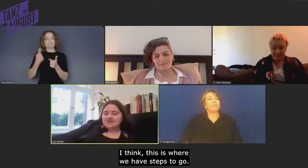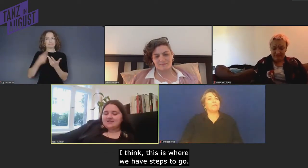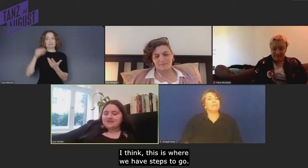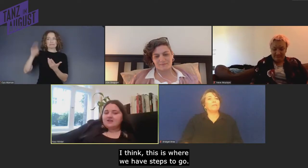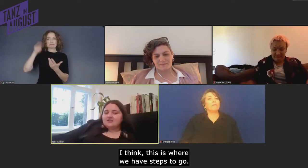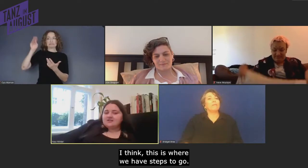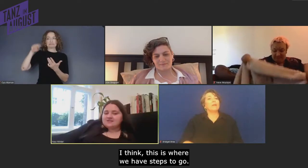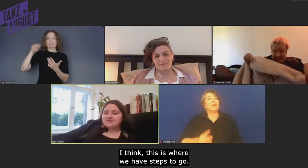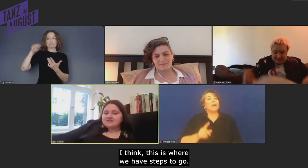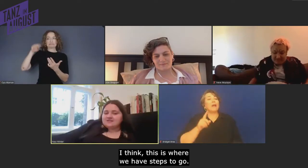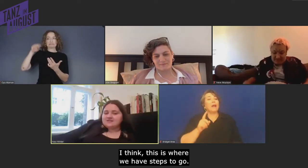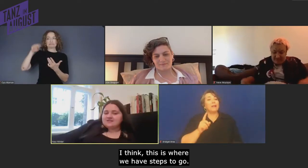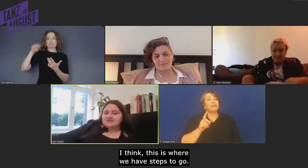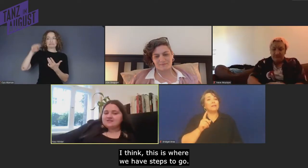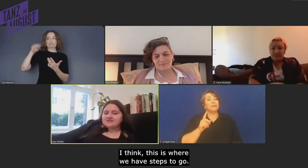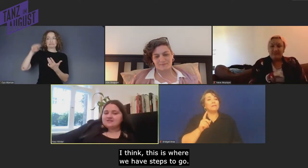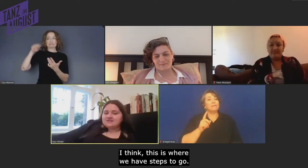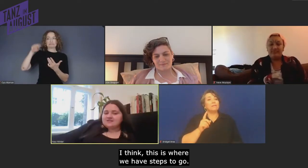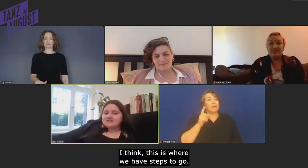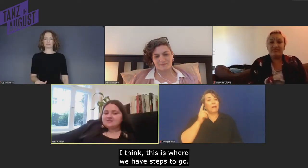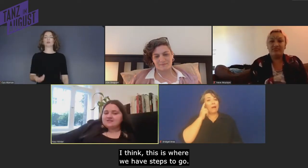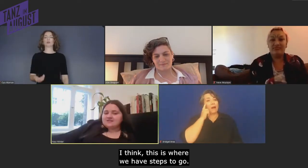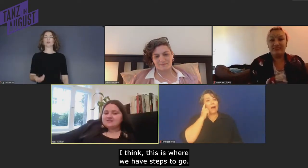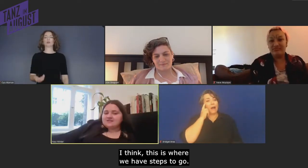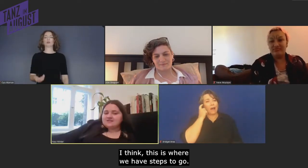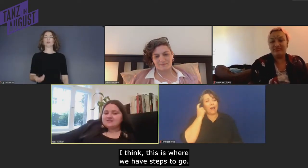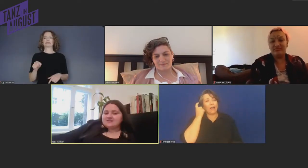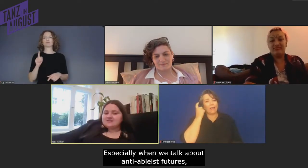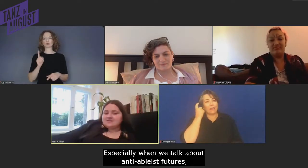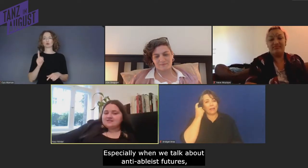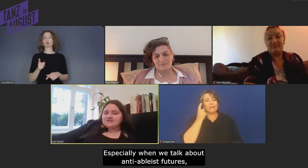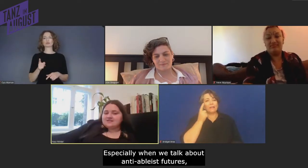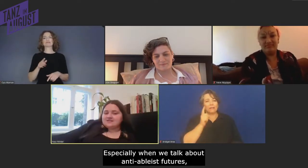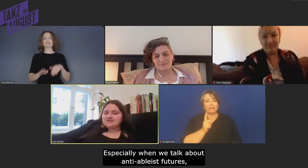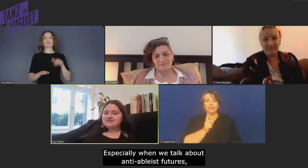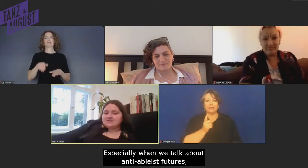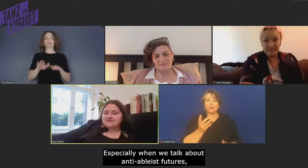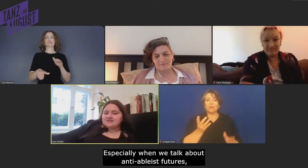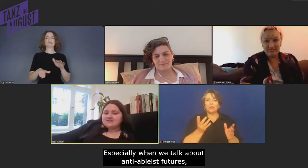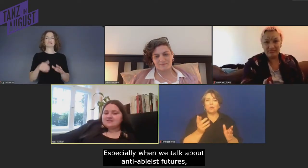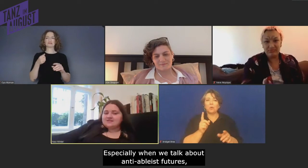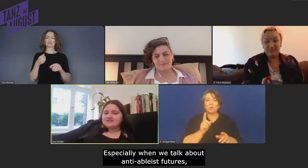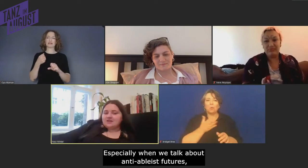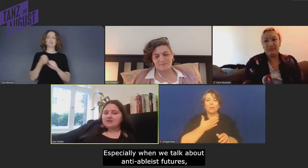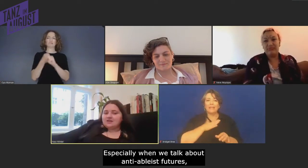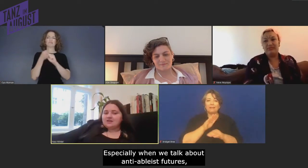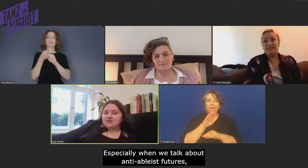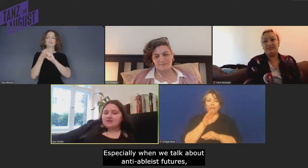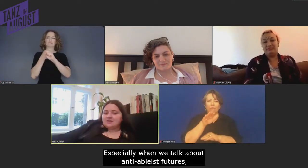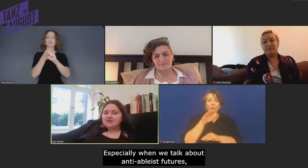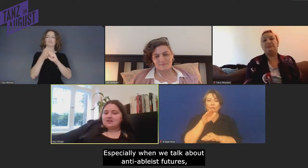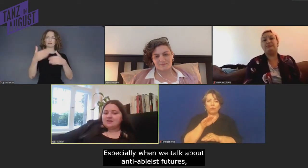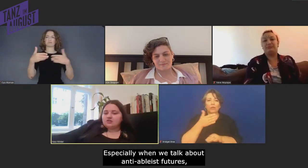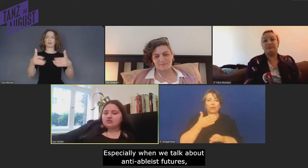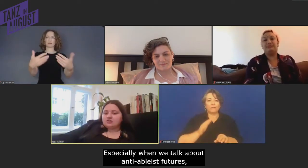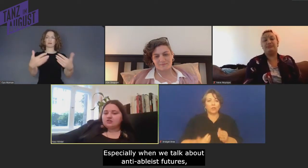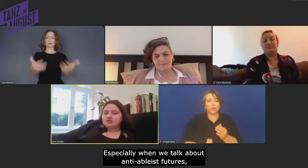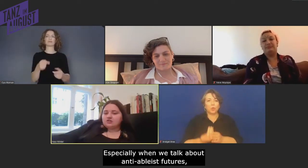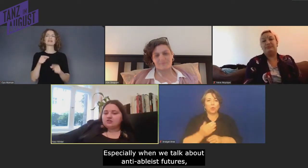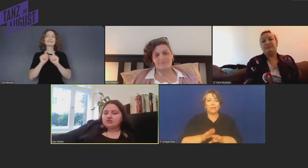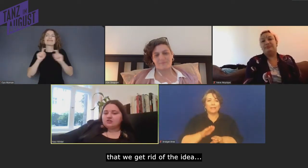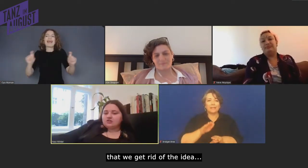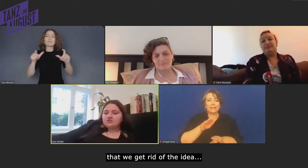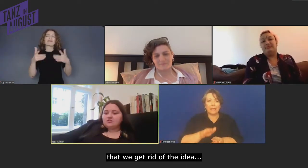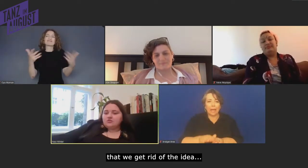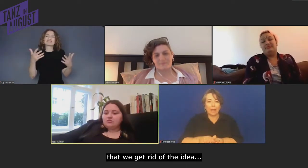have steps to go, especially when we talk about anti-ableist future, that